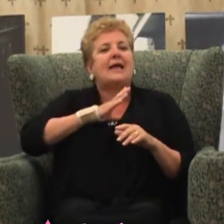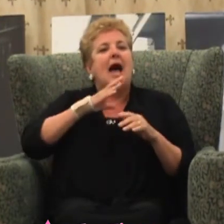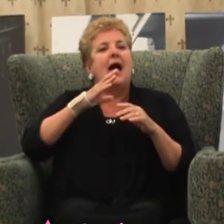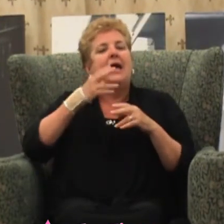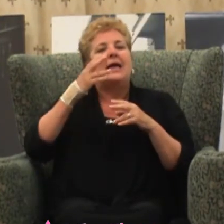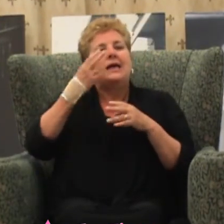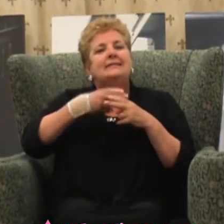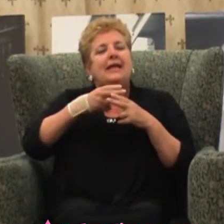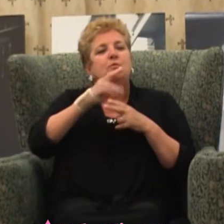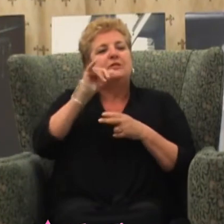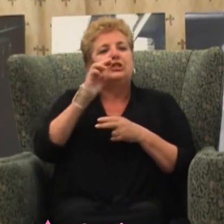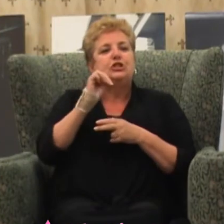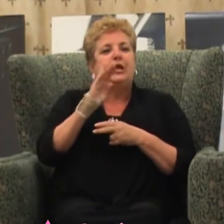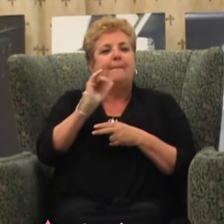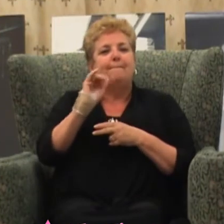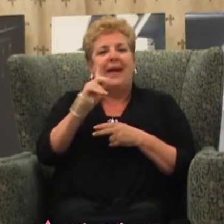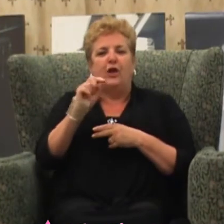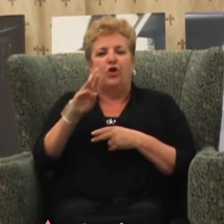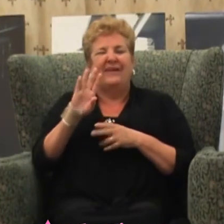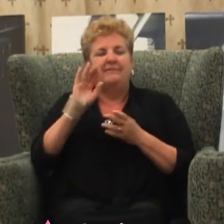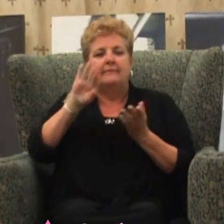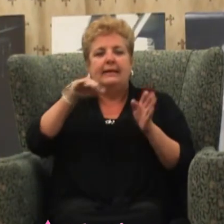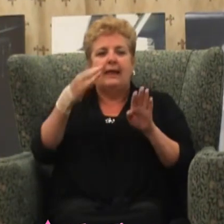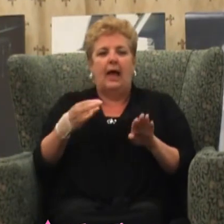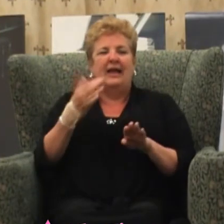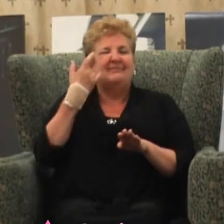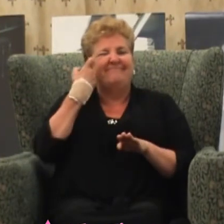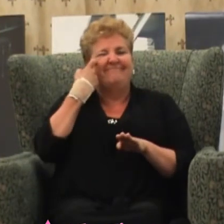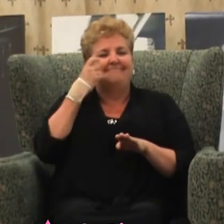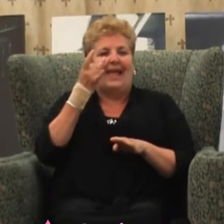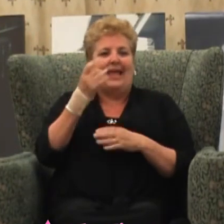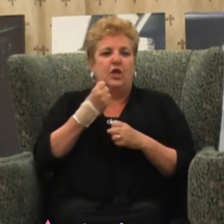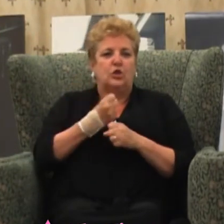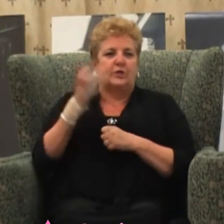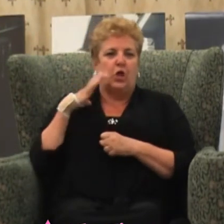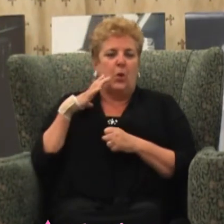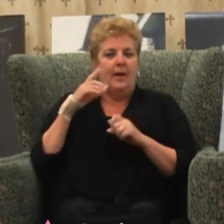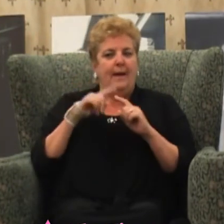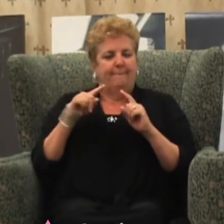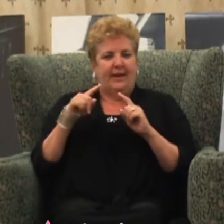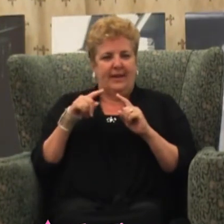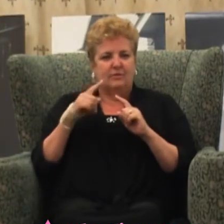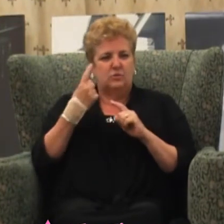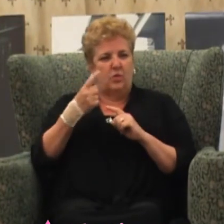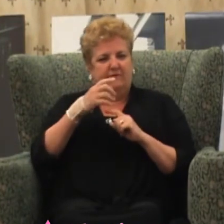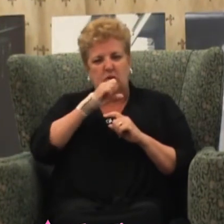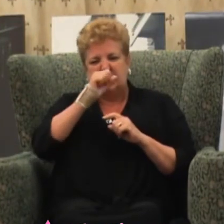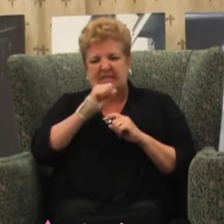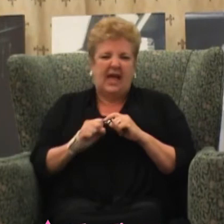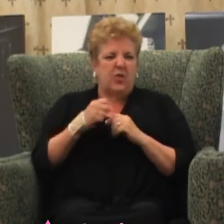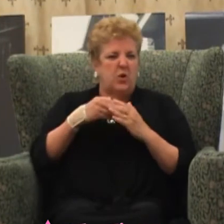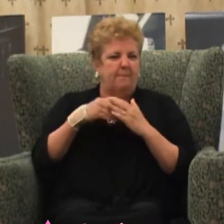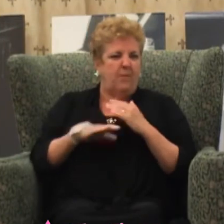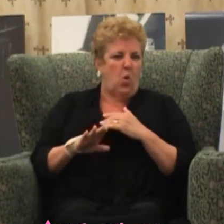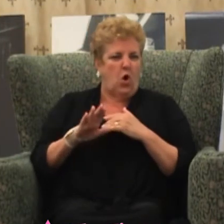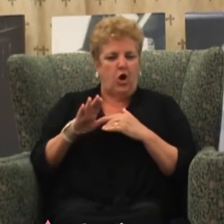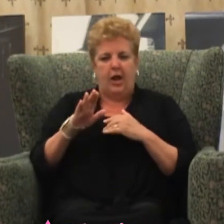8 years ago, but he was a fixture at Burbank, and he was one of these Southern-born, glad-handed,